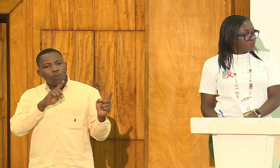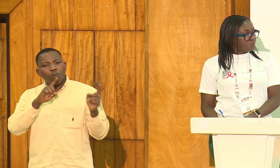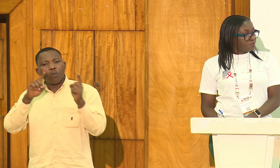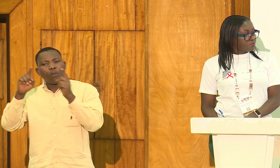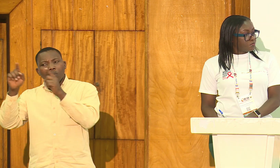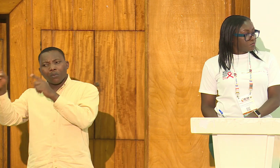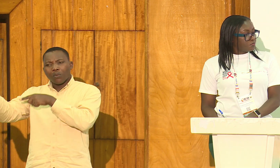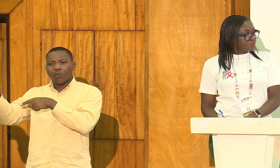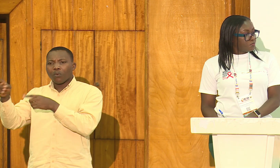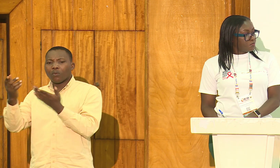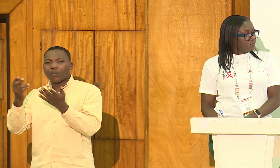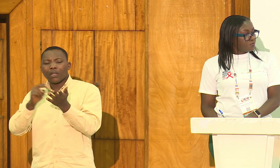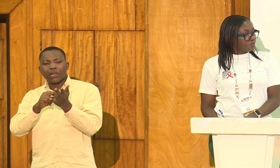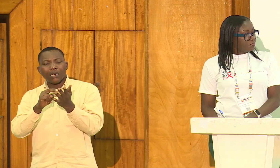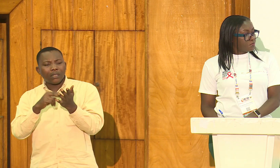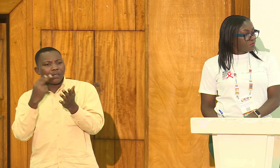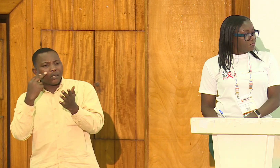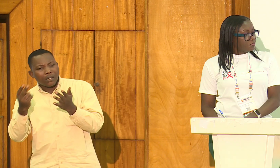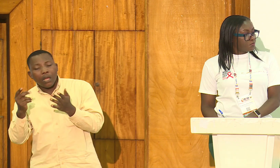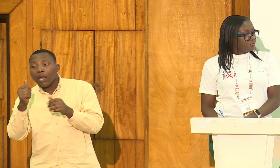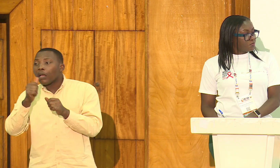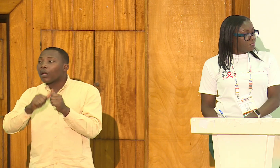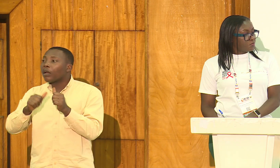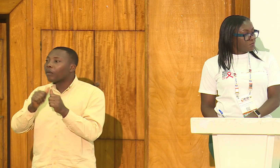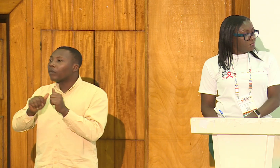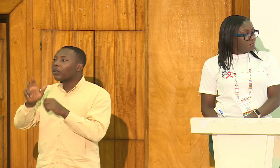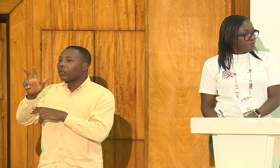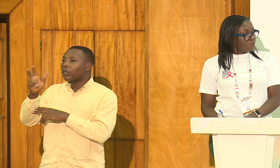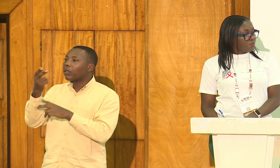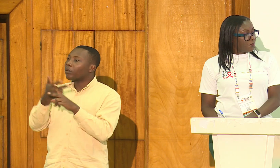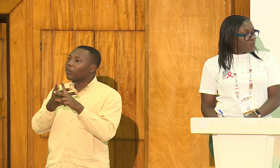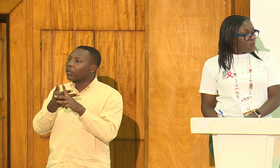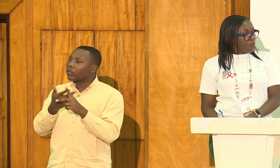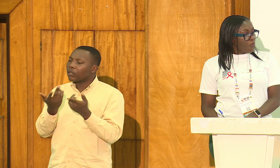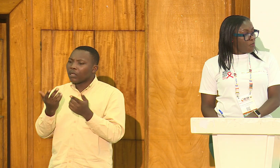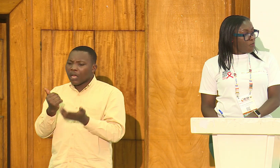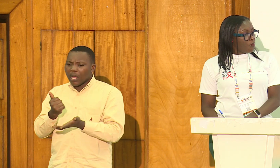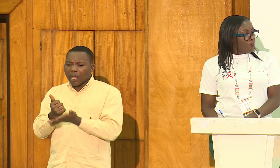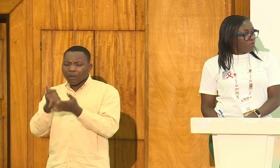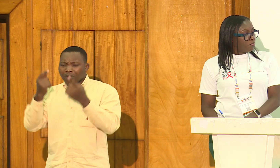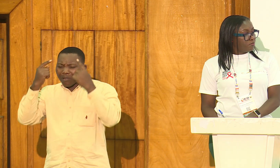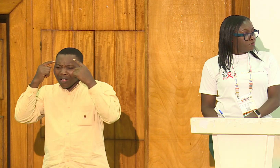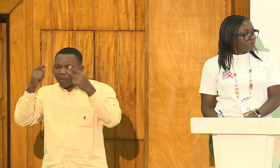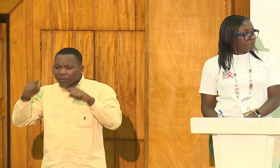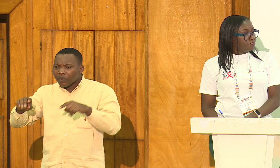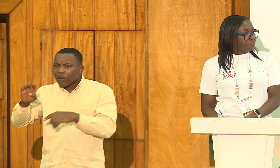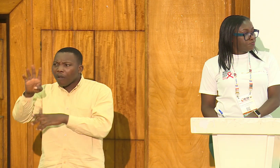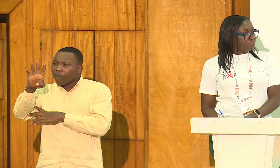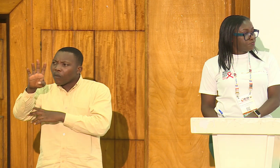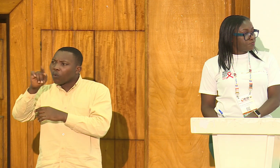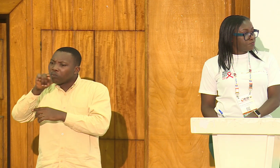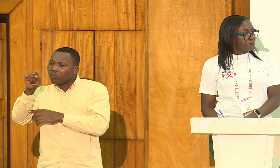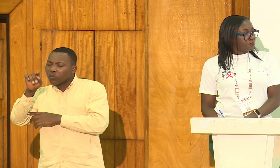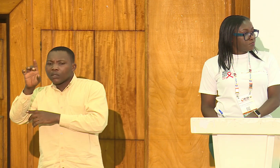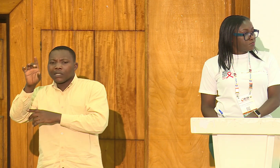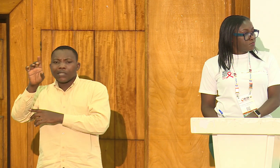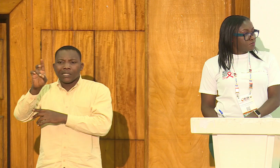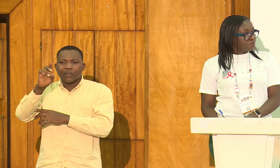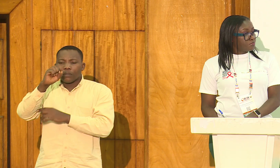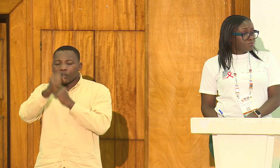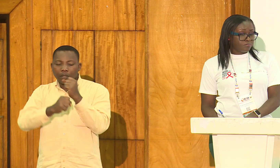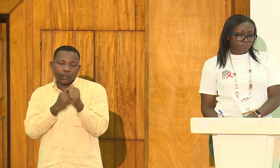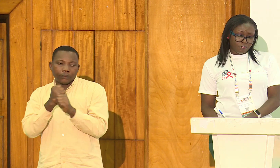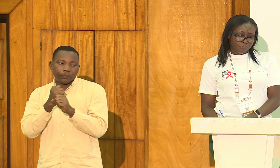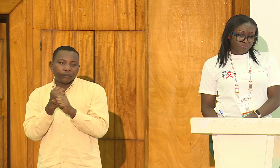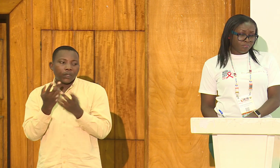a nurse, etc., every 3 months, it takes them between 4 to 7 years to get a diabetes diagnosis.